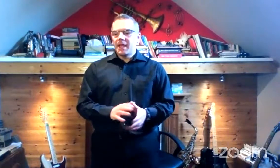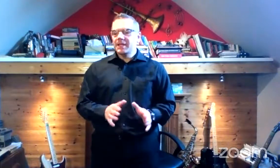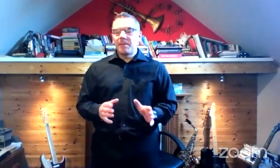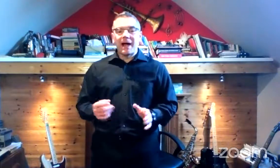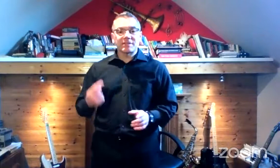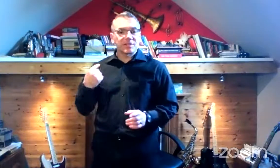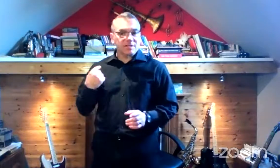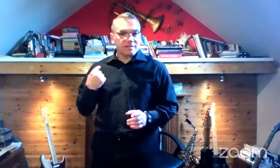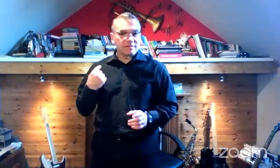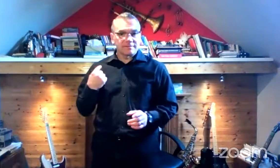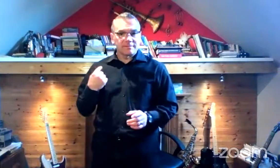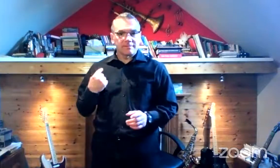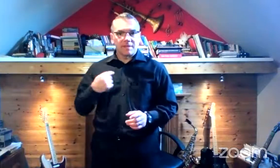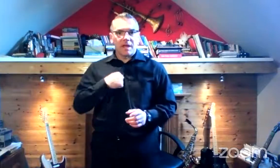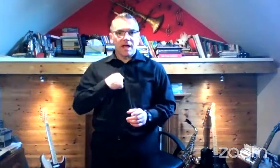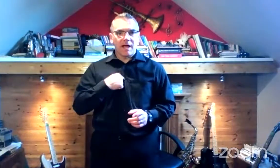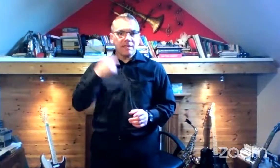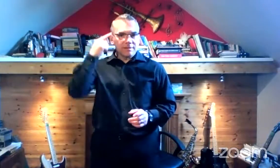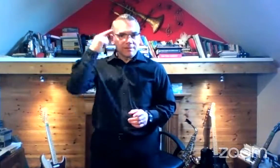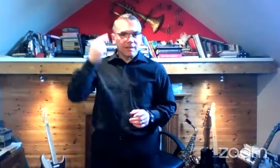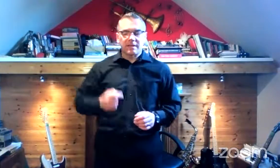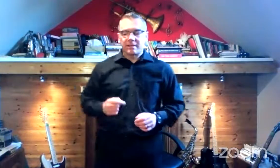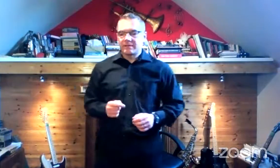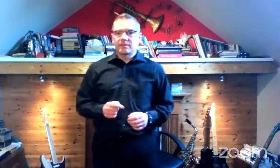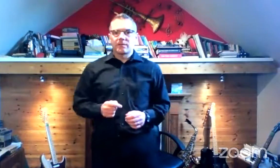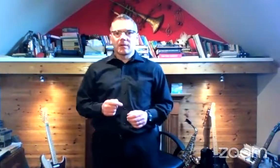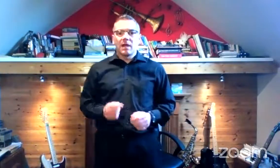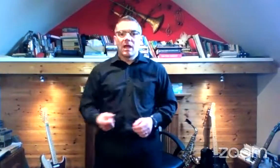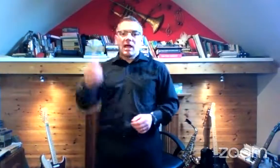In the past, I think.